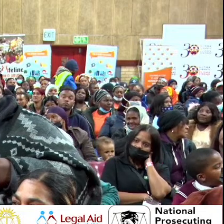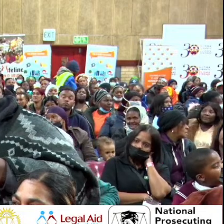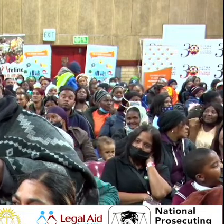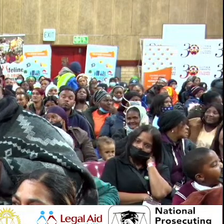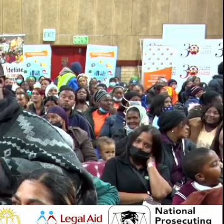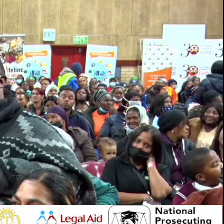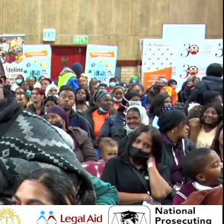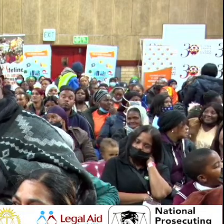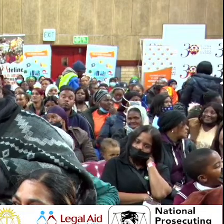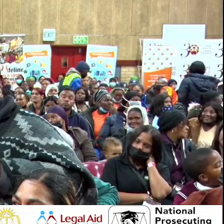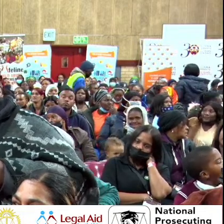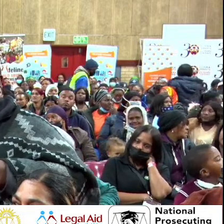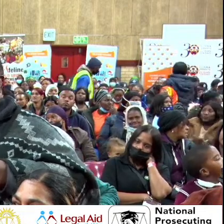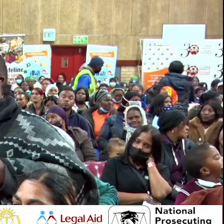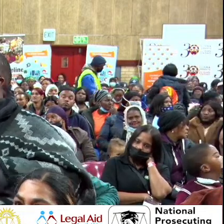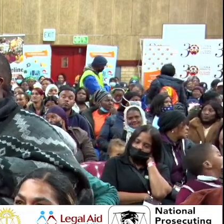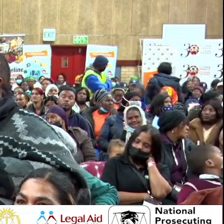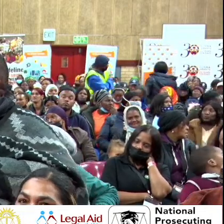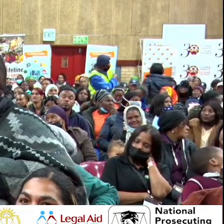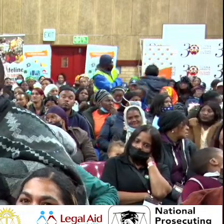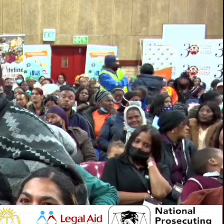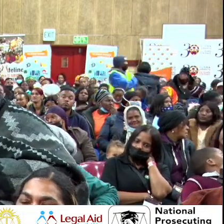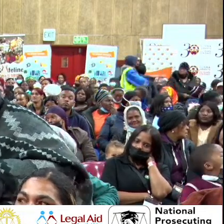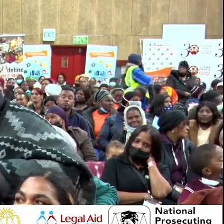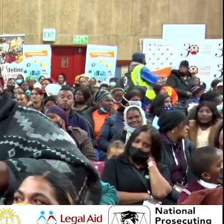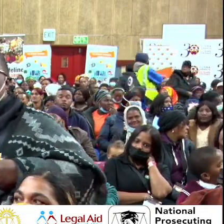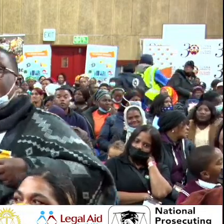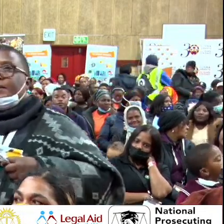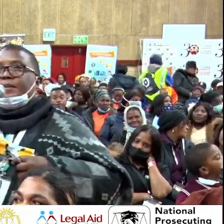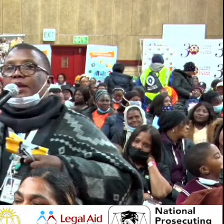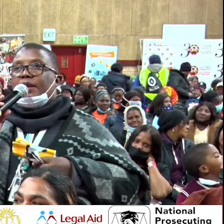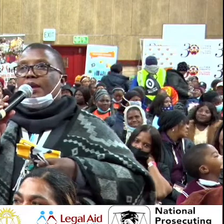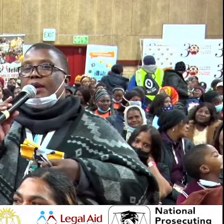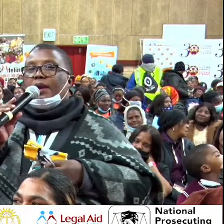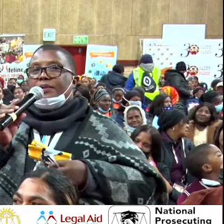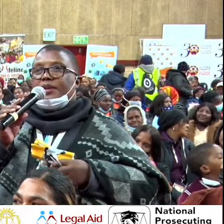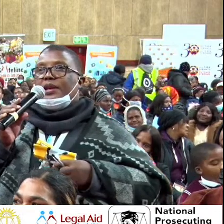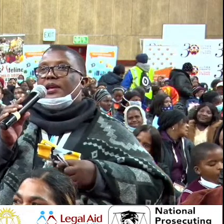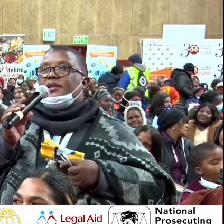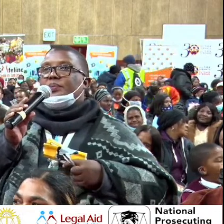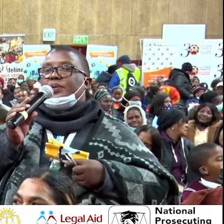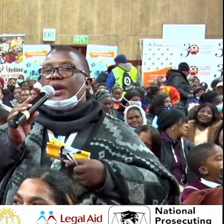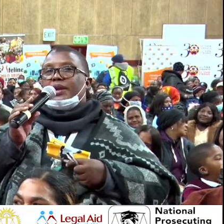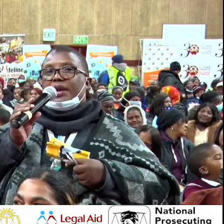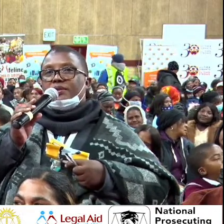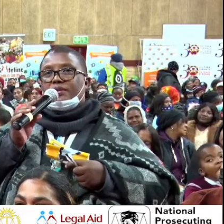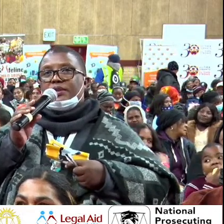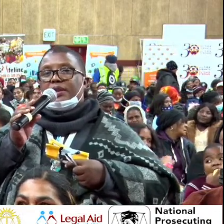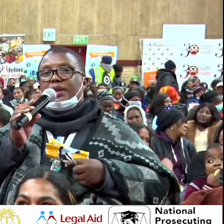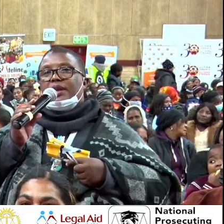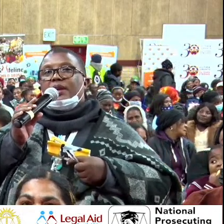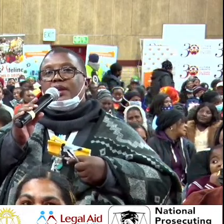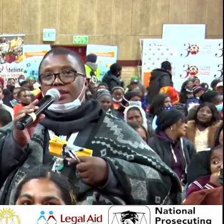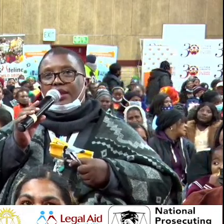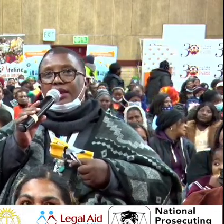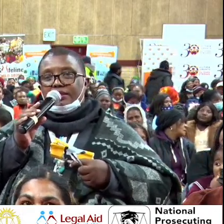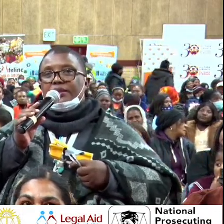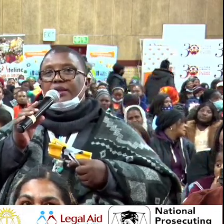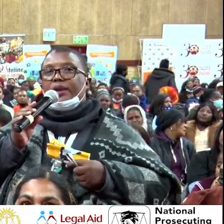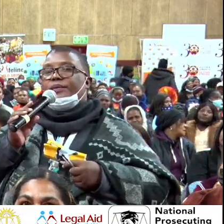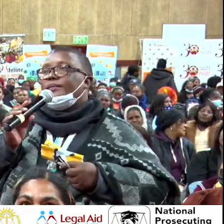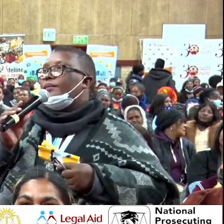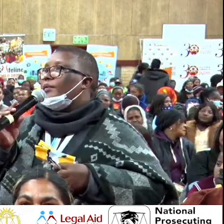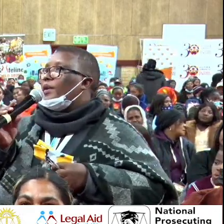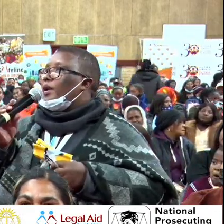Adam Street, Delft South, SAPS. I'm here as a PR counselor in the